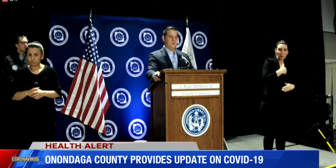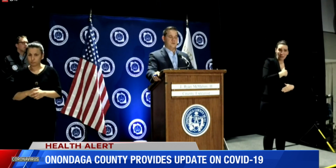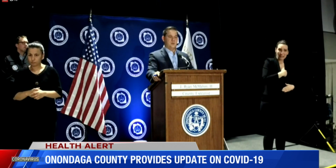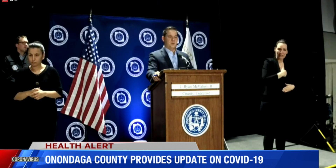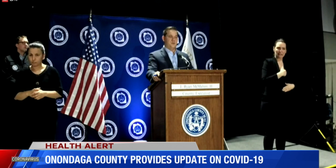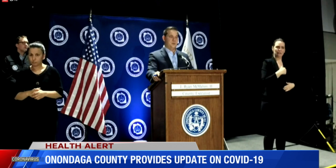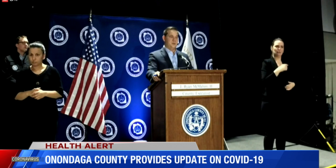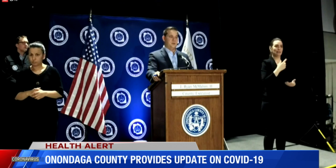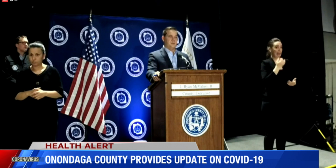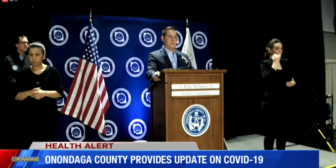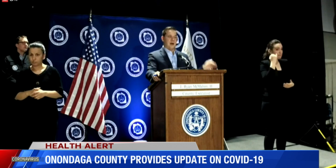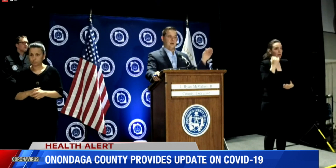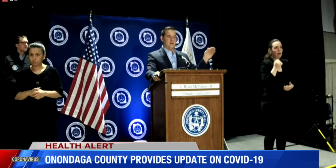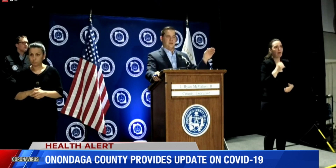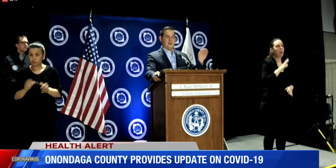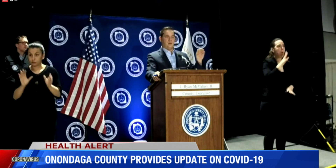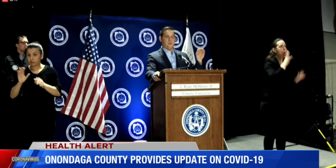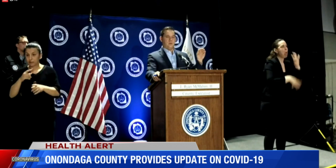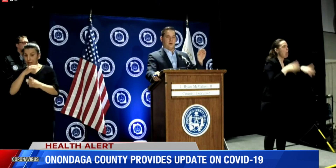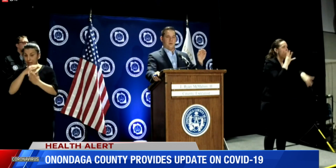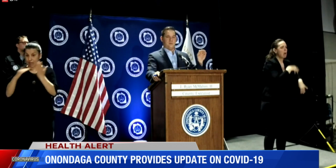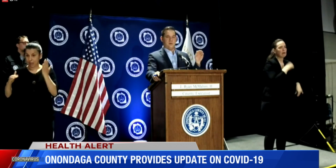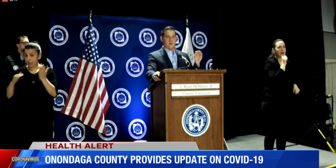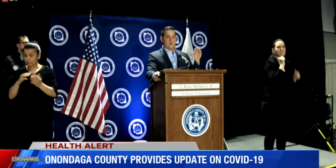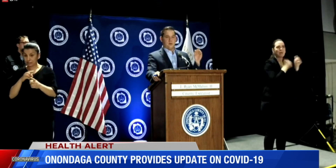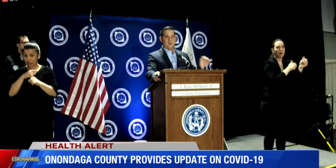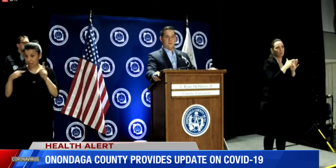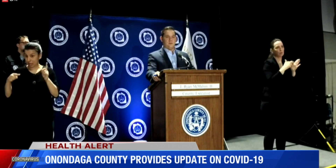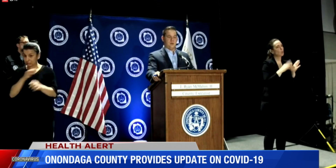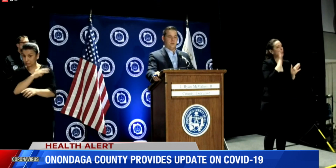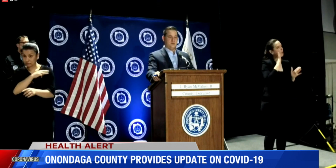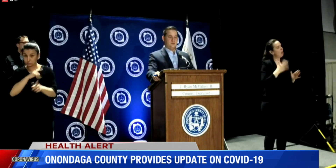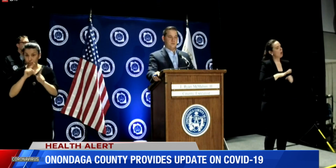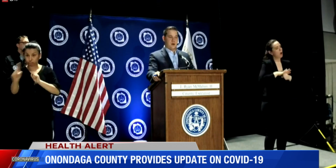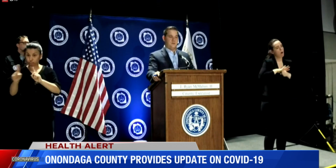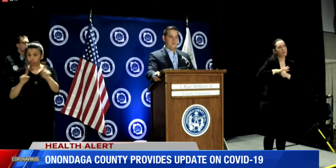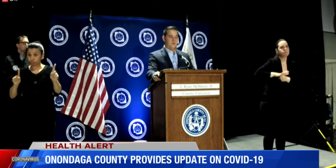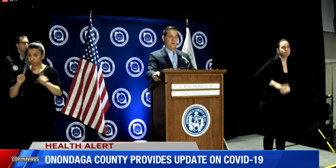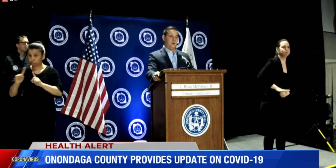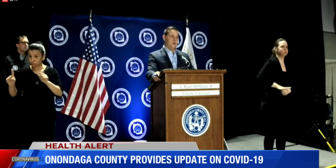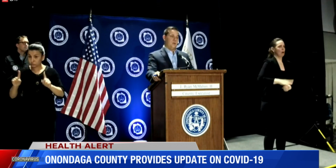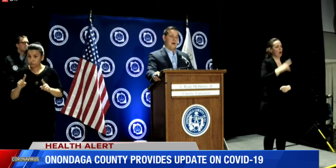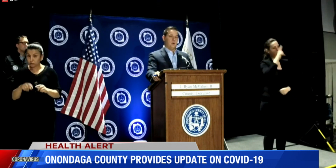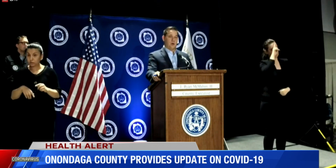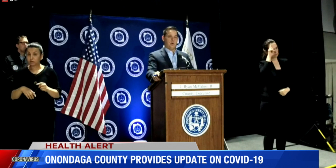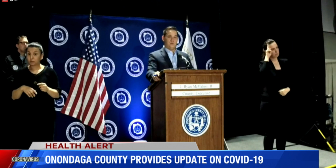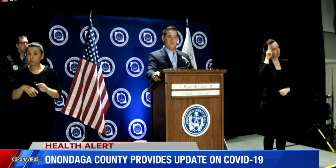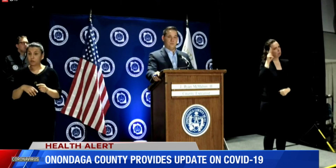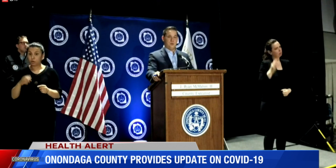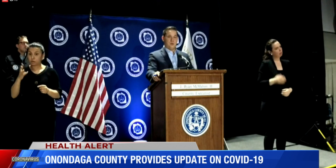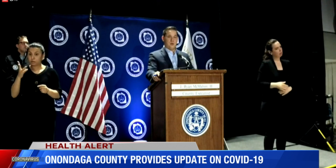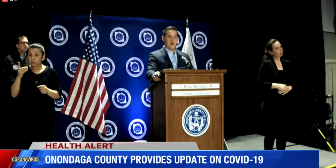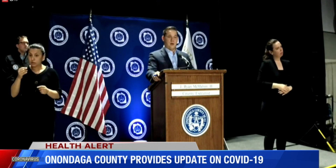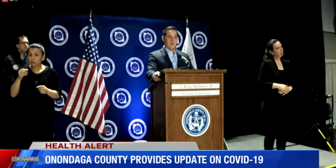if you're somewhere between the brown and the yellow curve, it's going to be tough. If we go to the brown